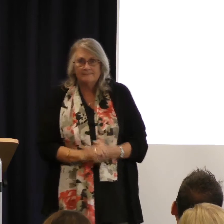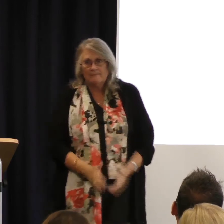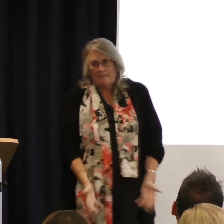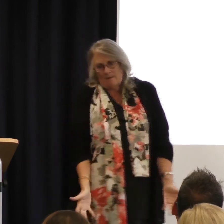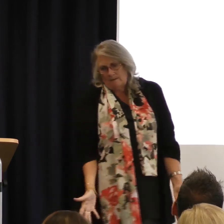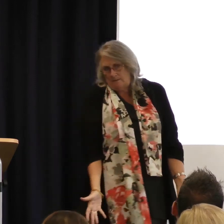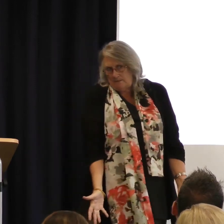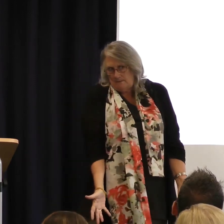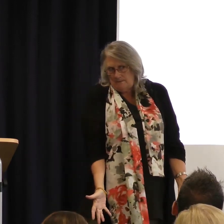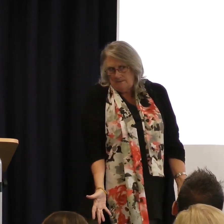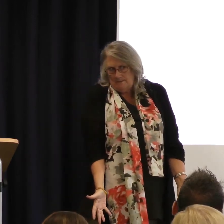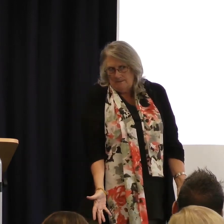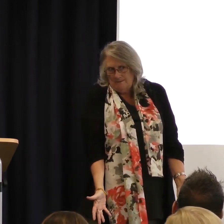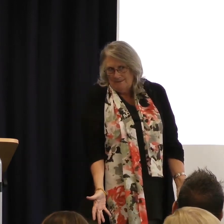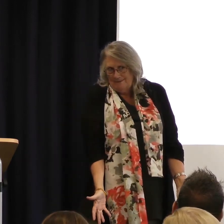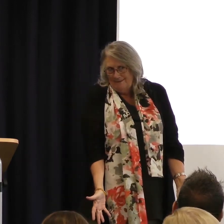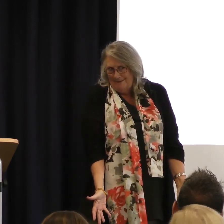particularly known for a particular gesture.